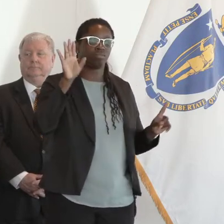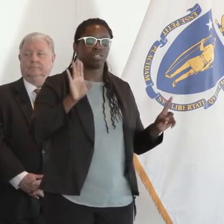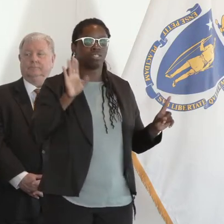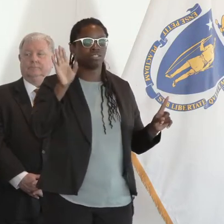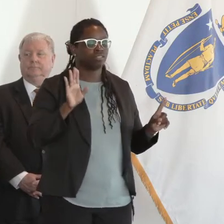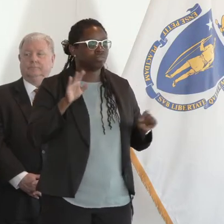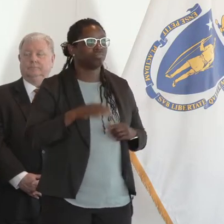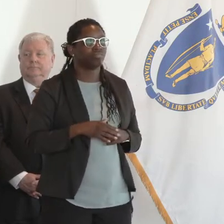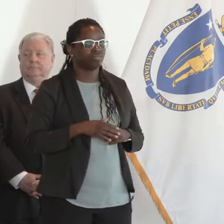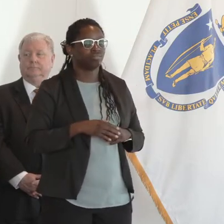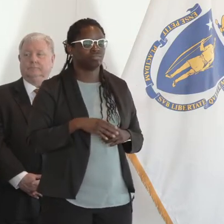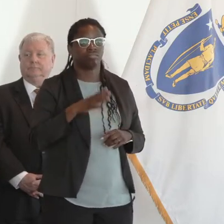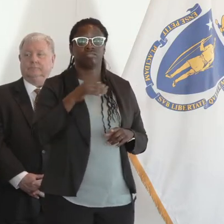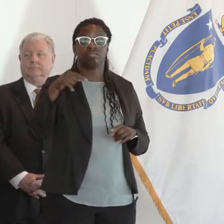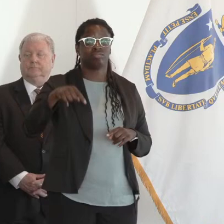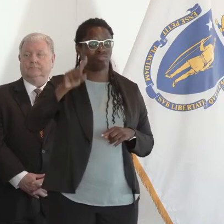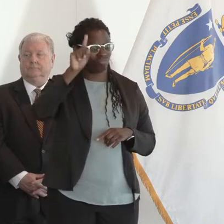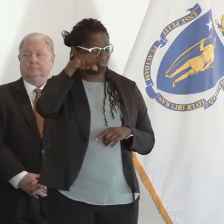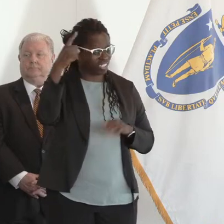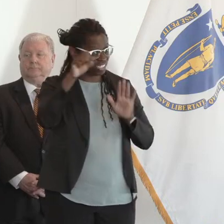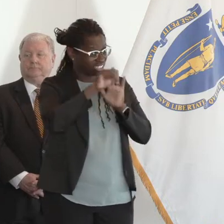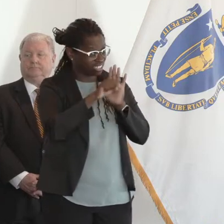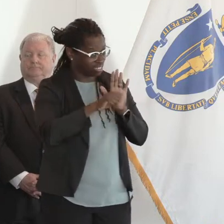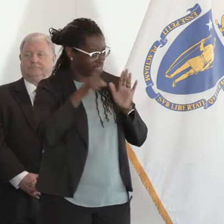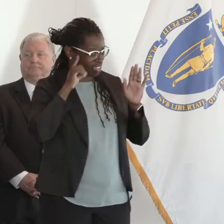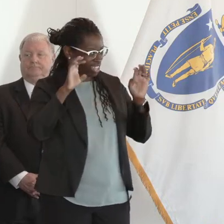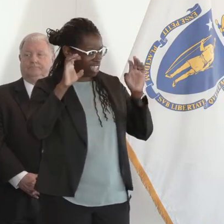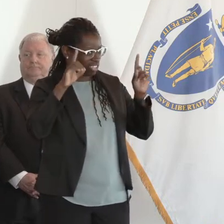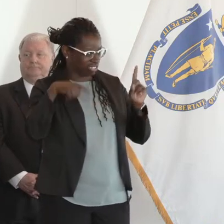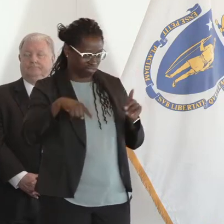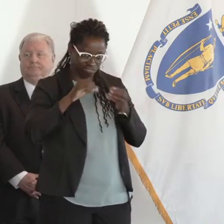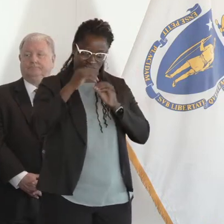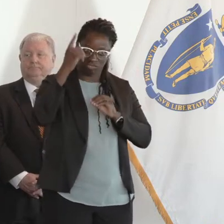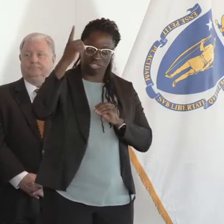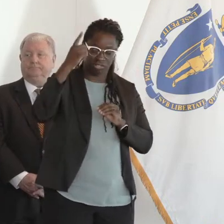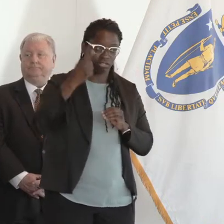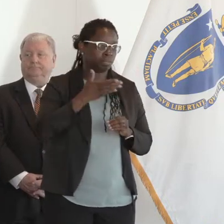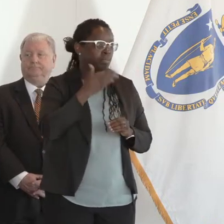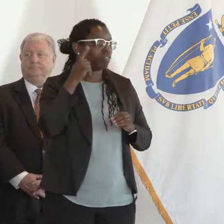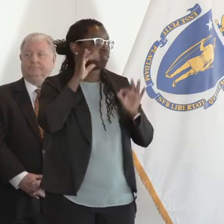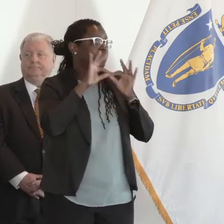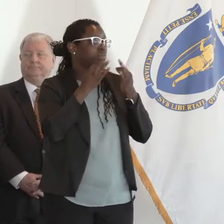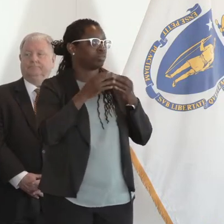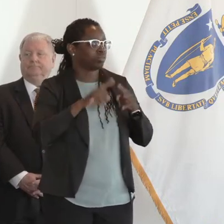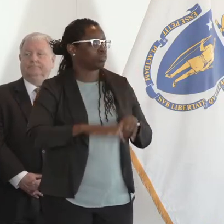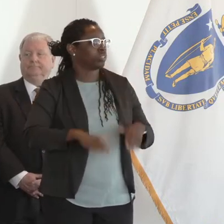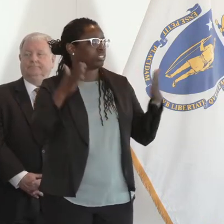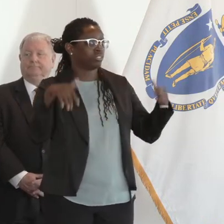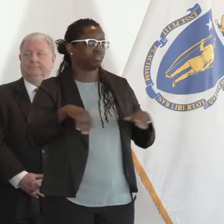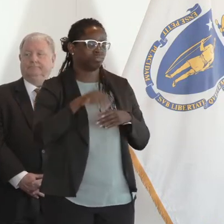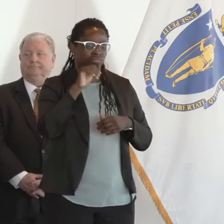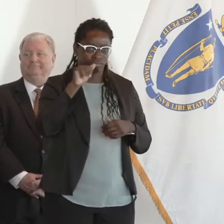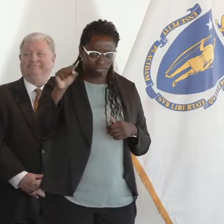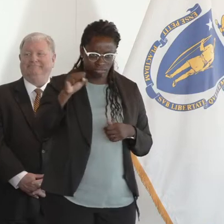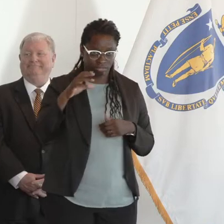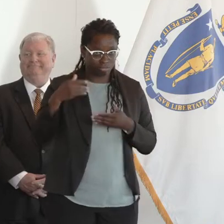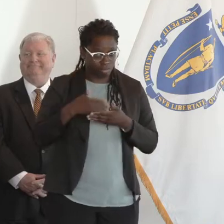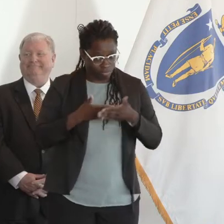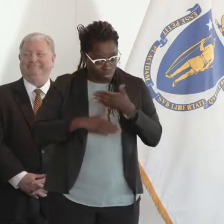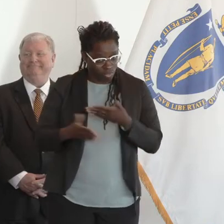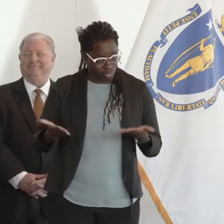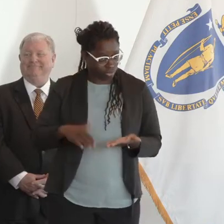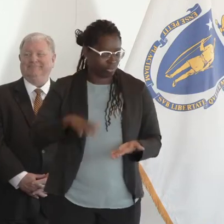state for innovation, for education, best place to raise a family, best place to have a child,